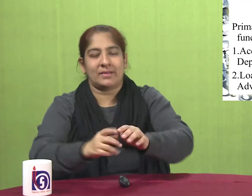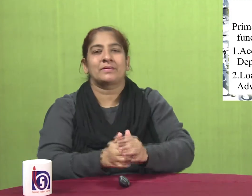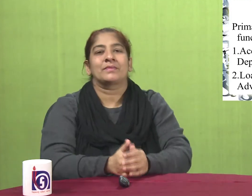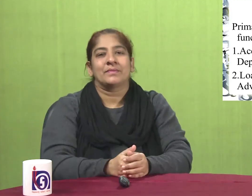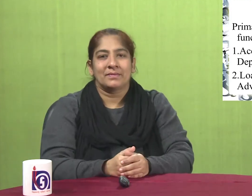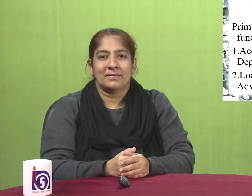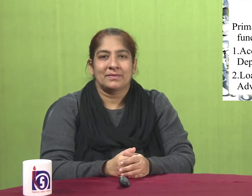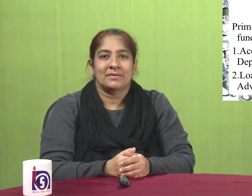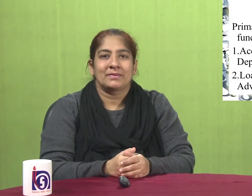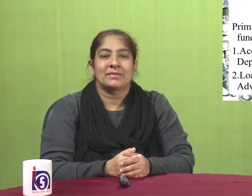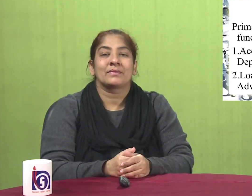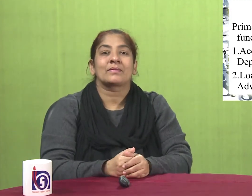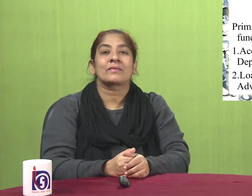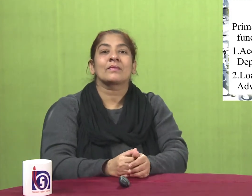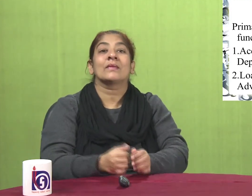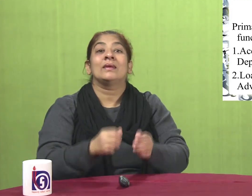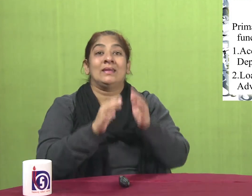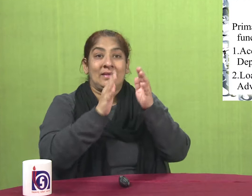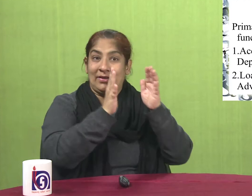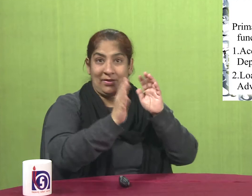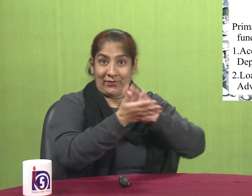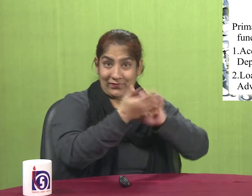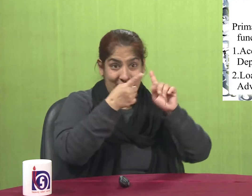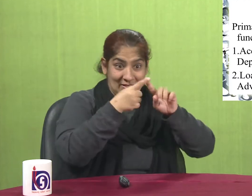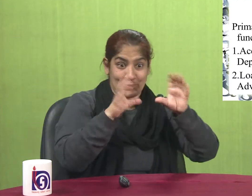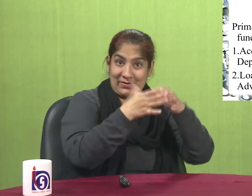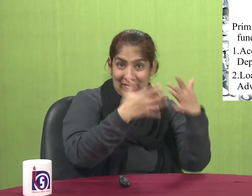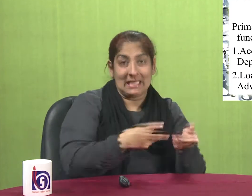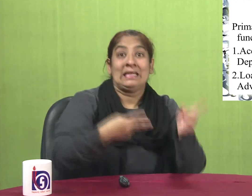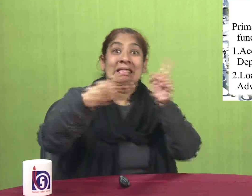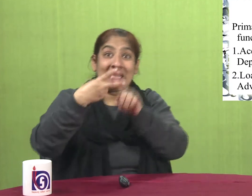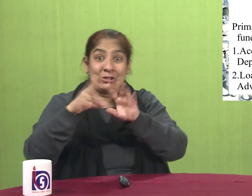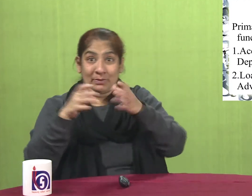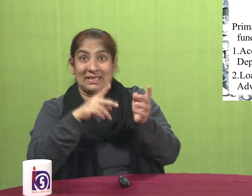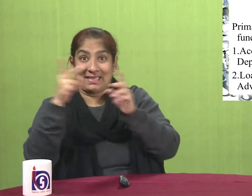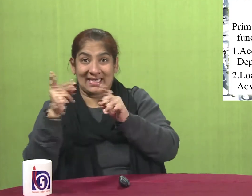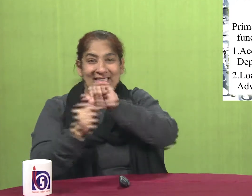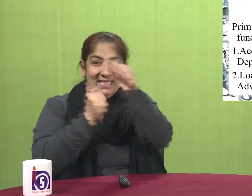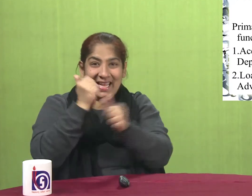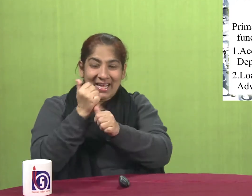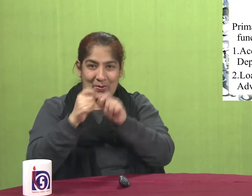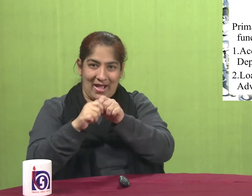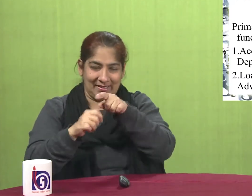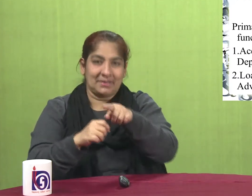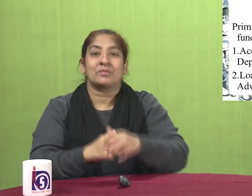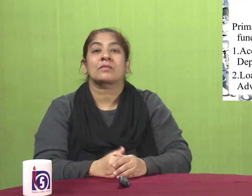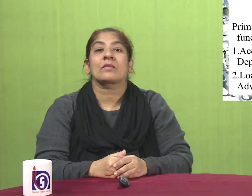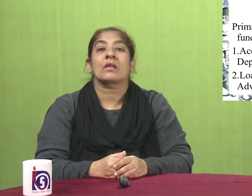And every time you take the loan, you must return it after a certain period of time. Then comes the secondary